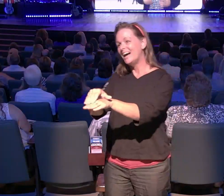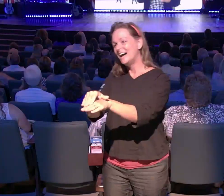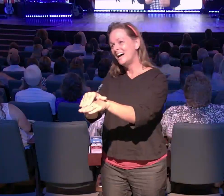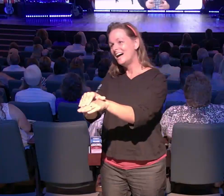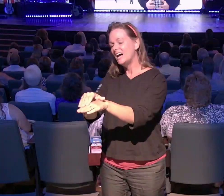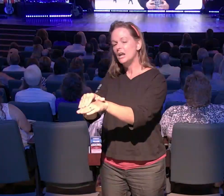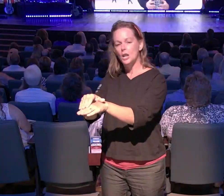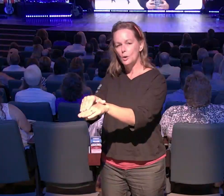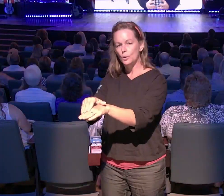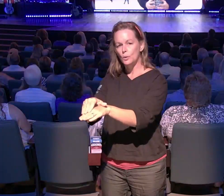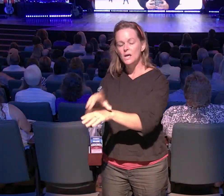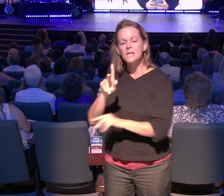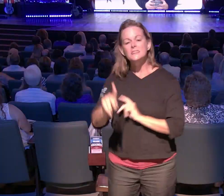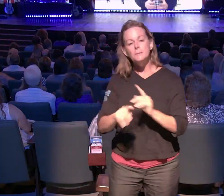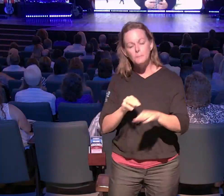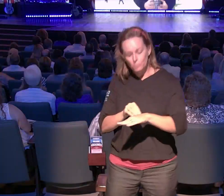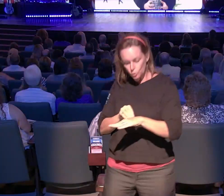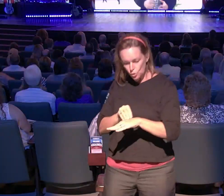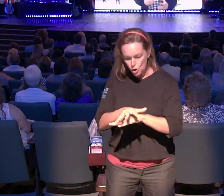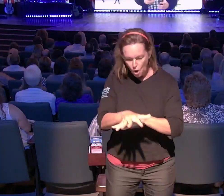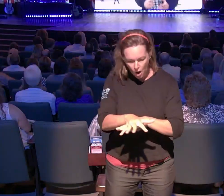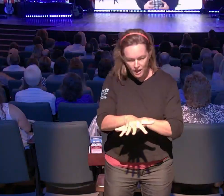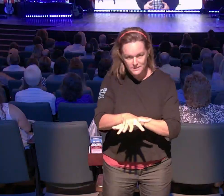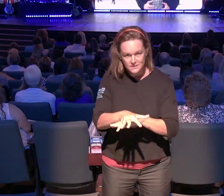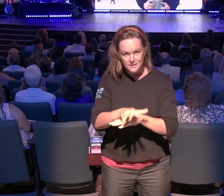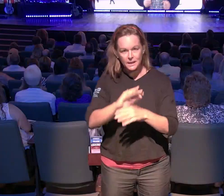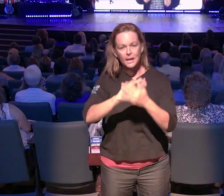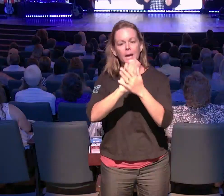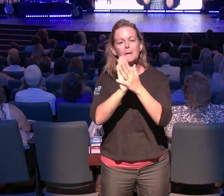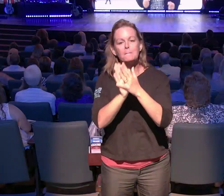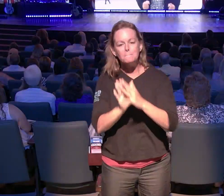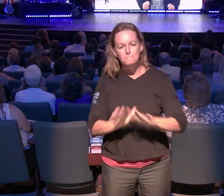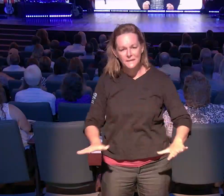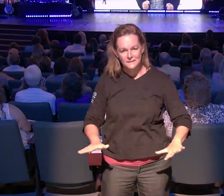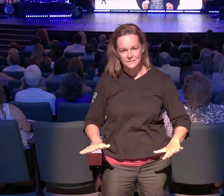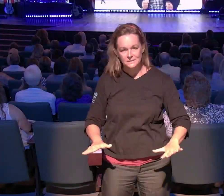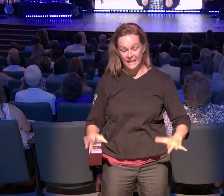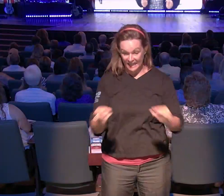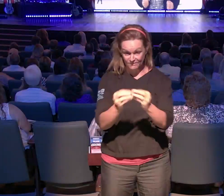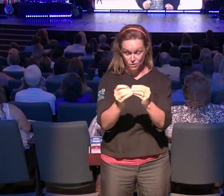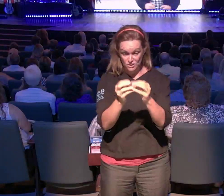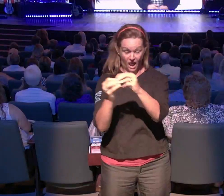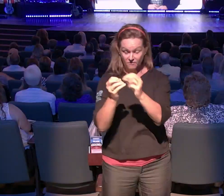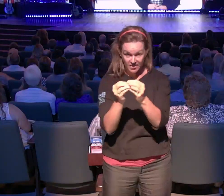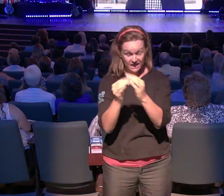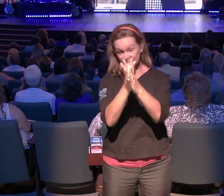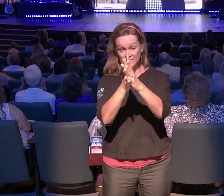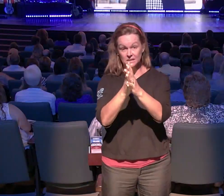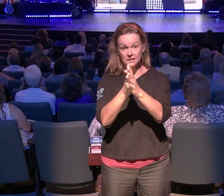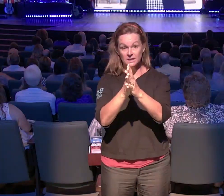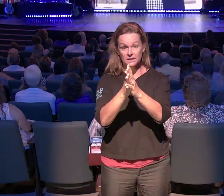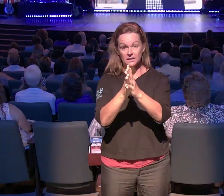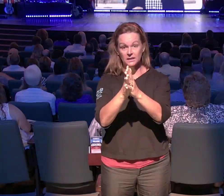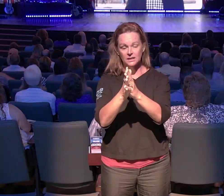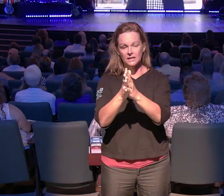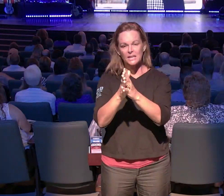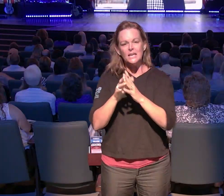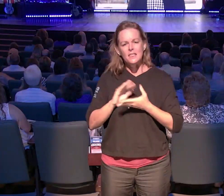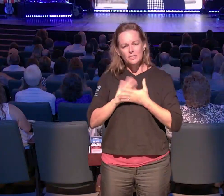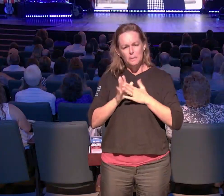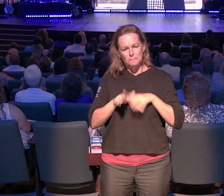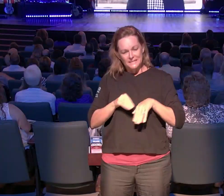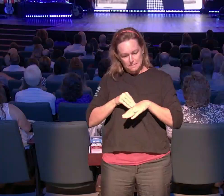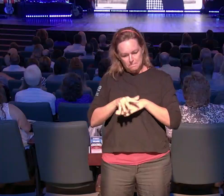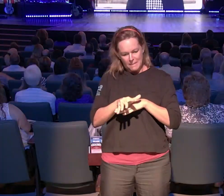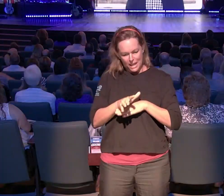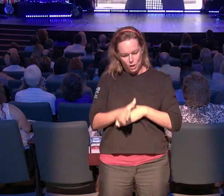are the peacemakers," those who actively work to resolve conflict, who work for peace. See, I believe in a season